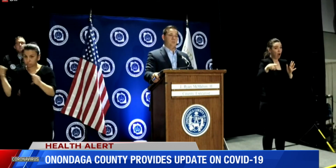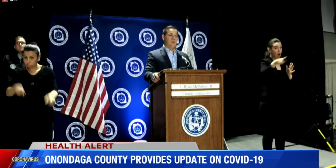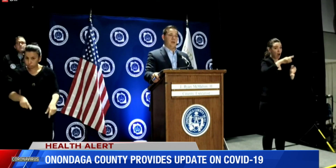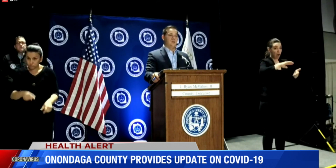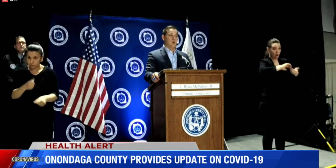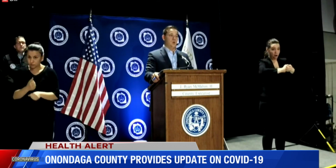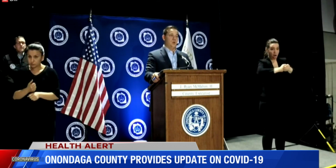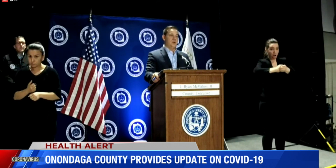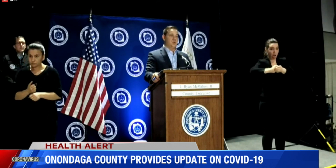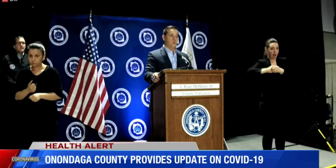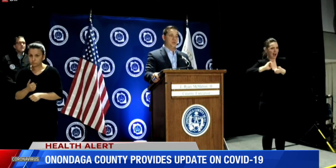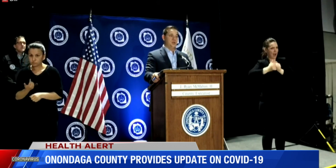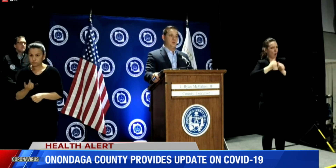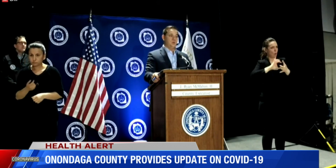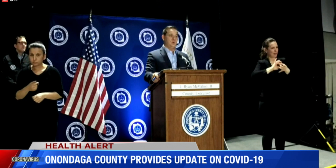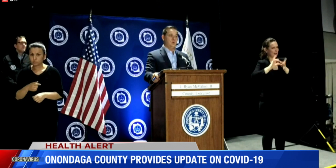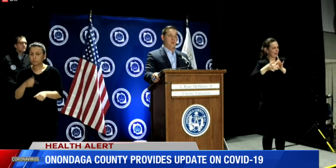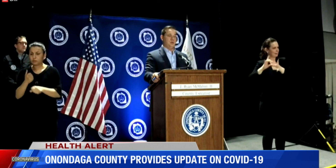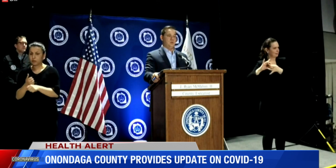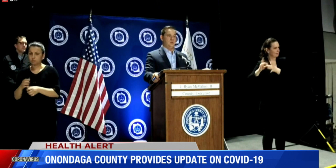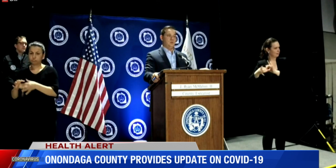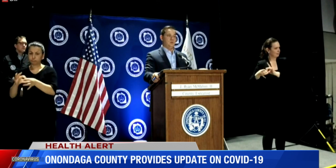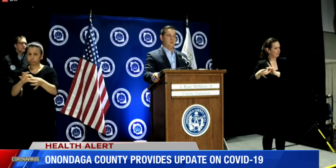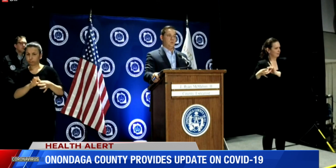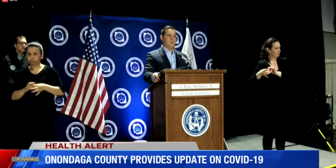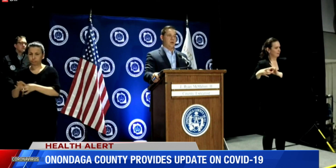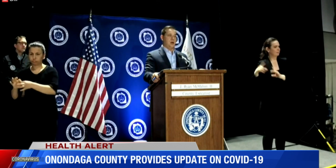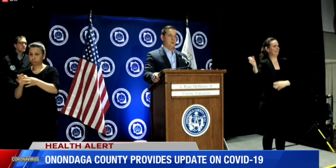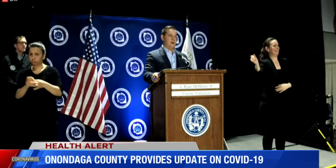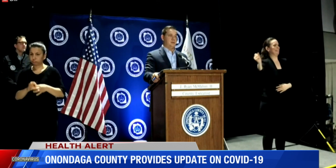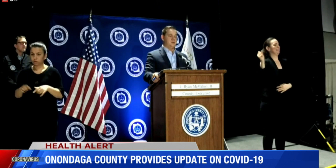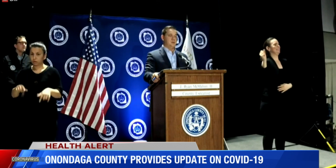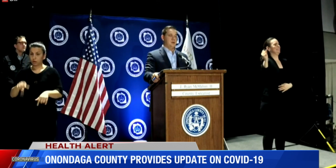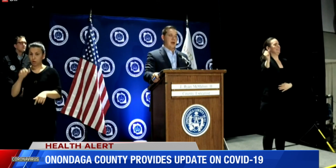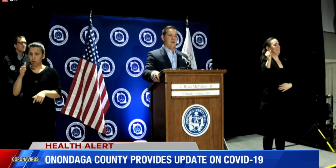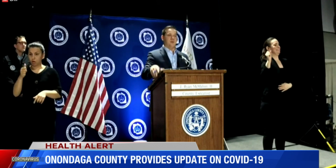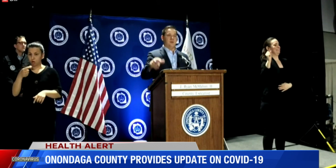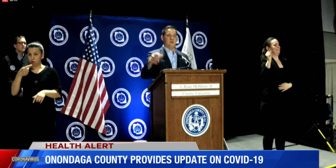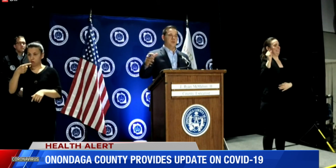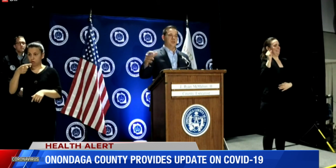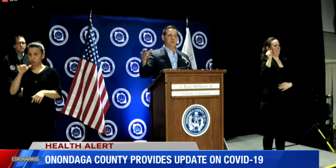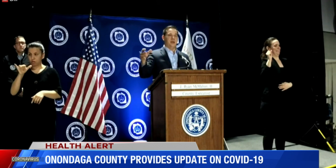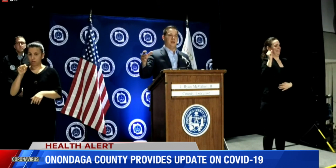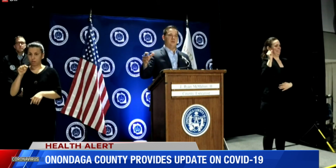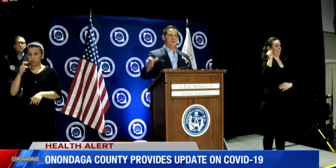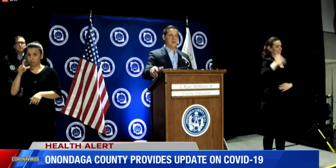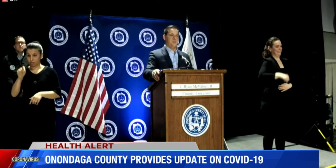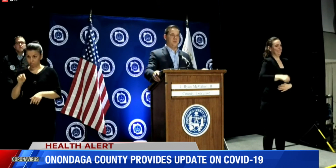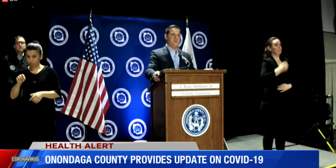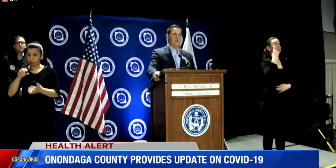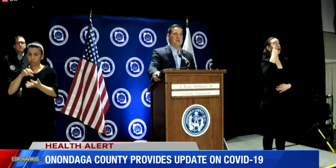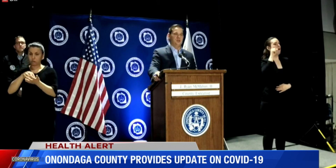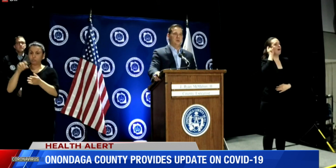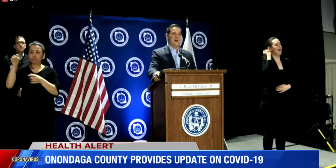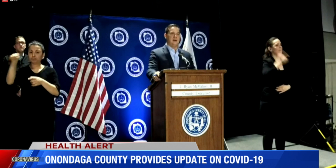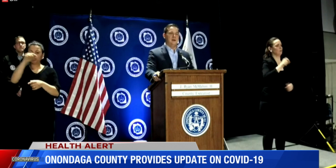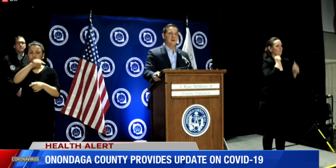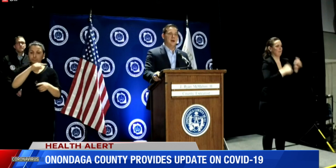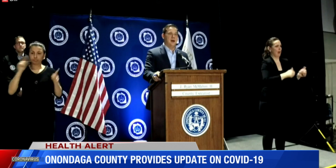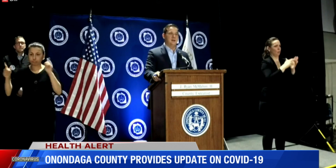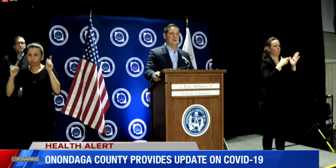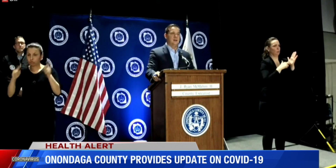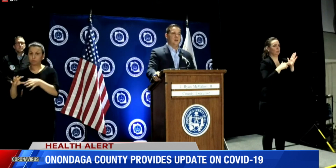problem, and so as a region, we're talking about this after this regional planning for this type of issue